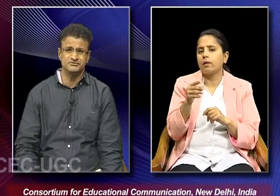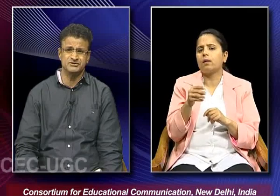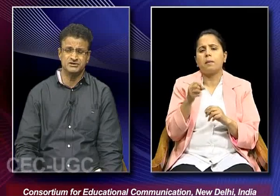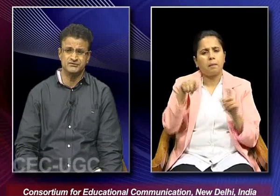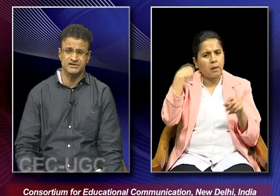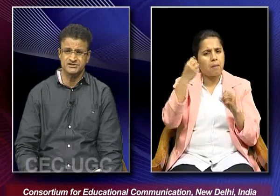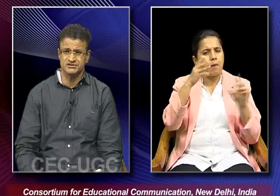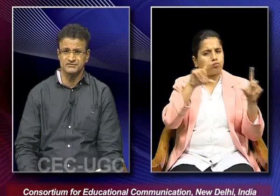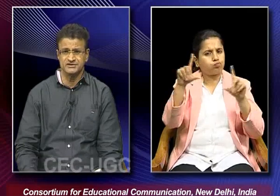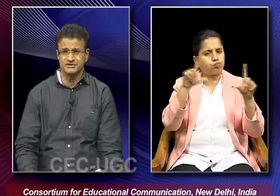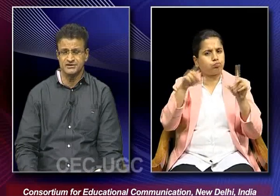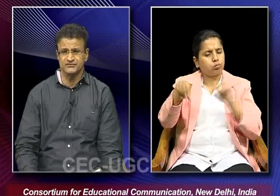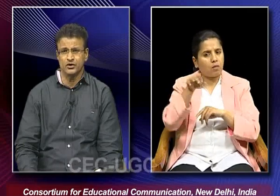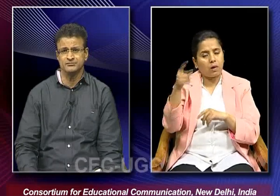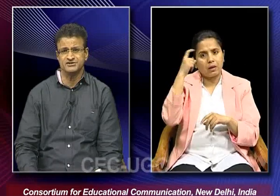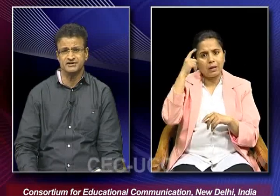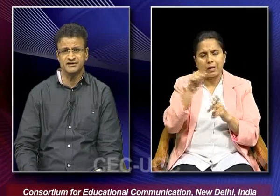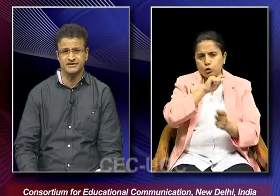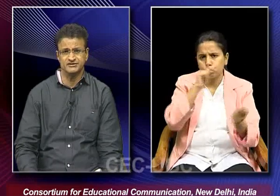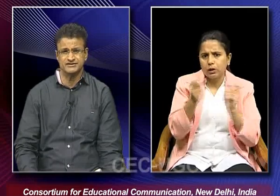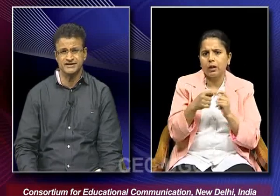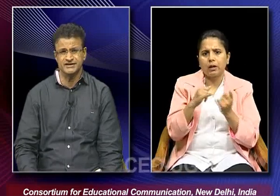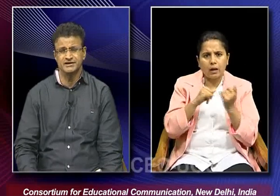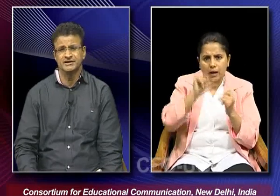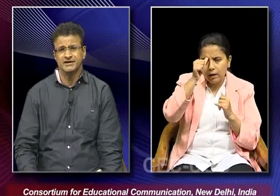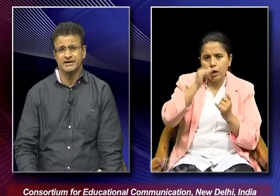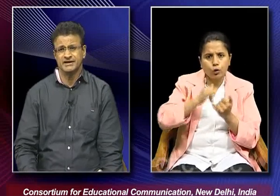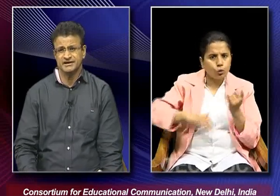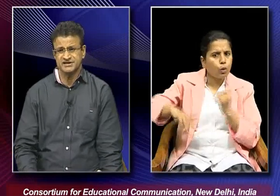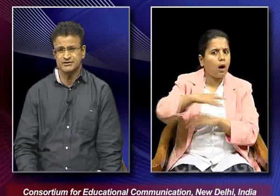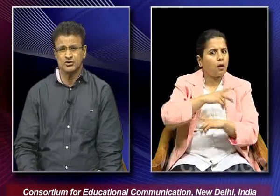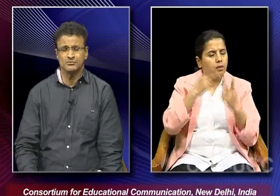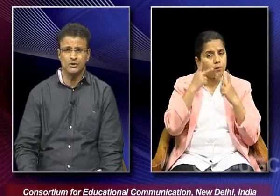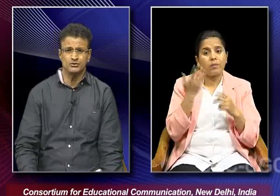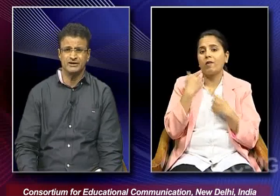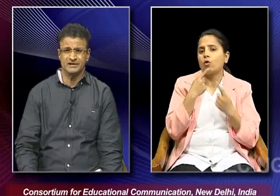films which were concerned with the reforms in the Indian society, as I